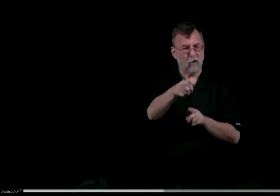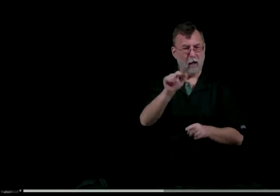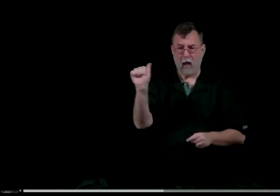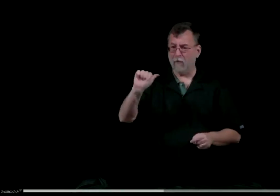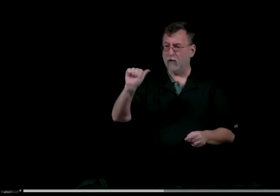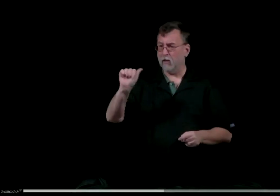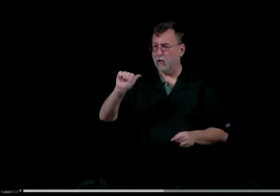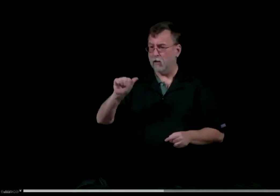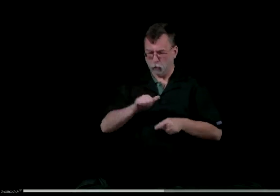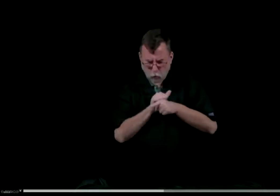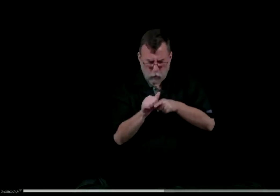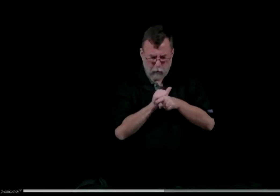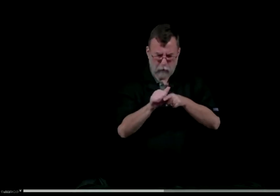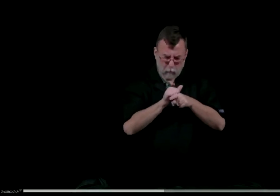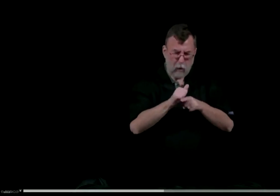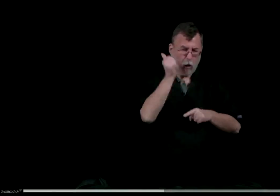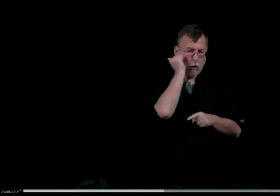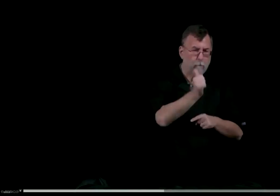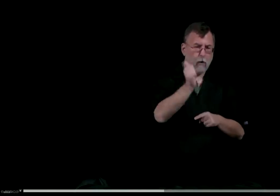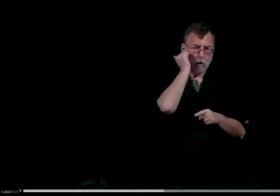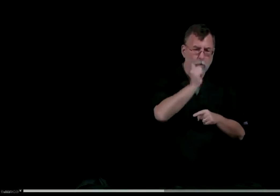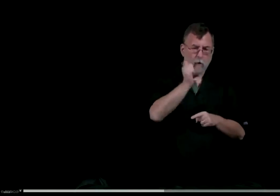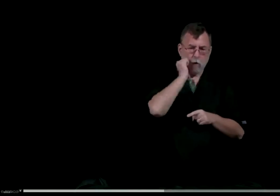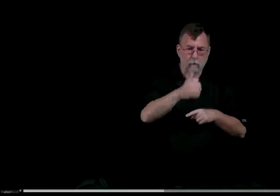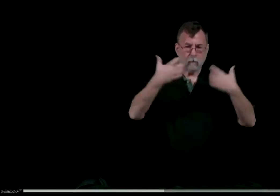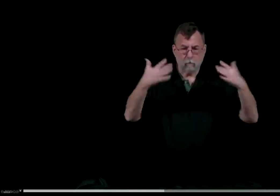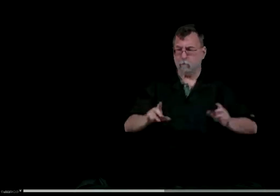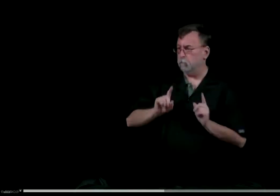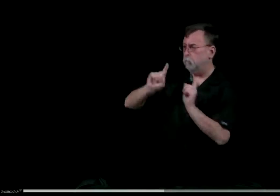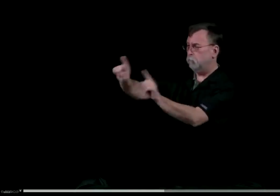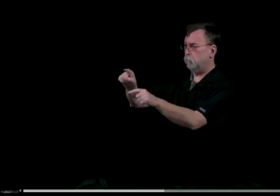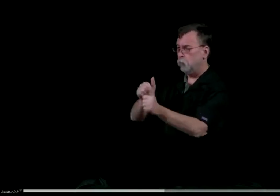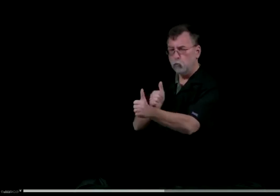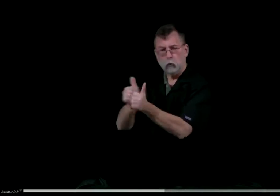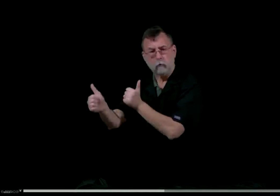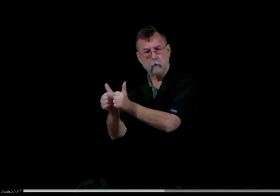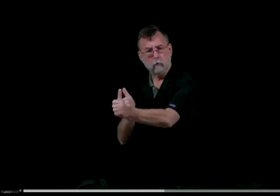What does it require? Strict discipline. Everyday training.